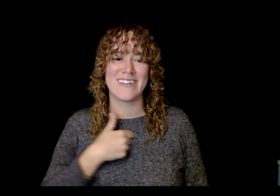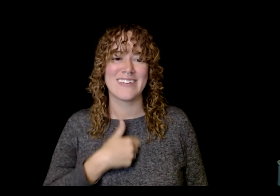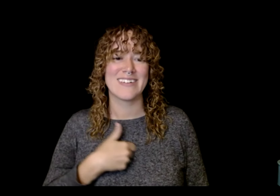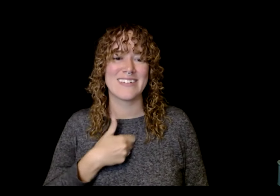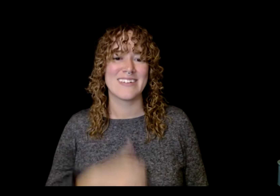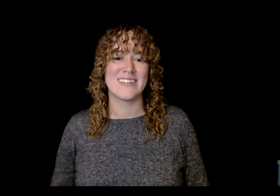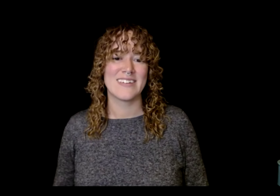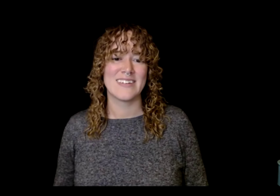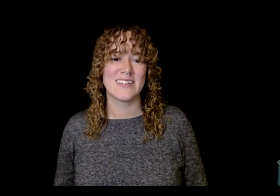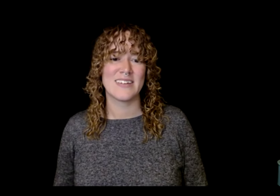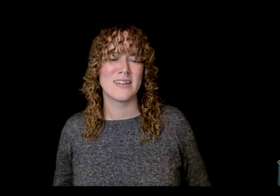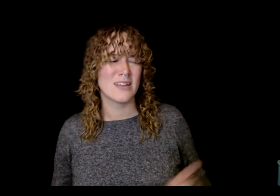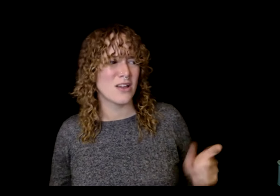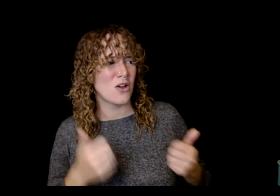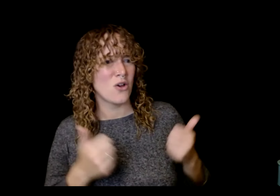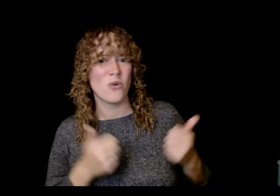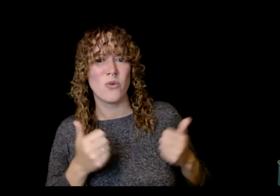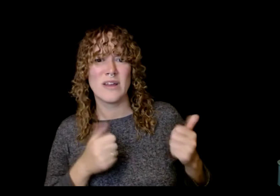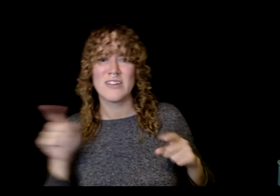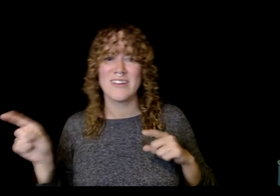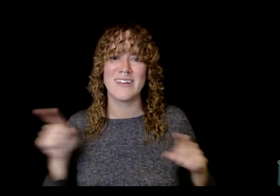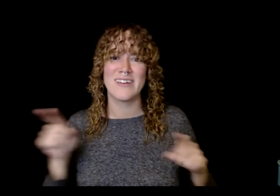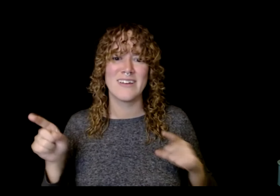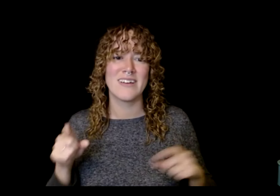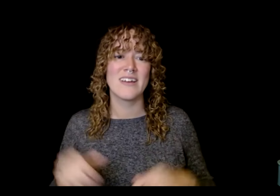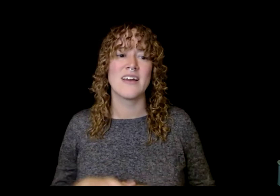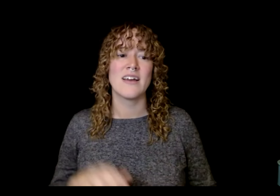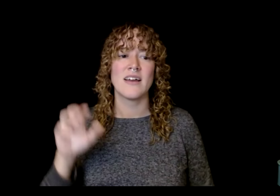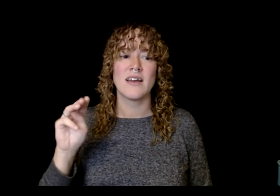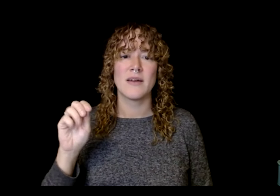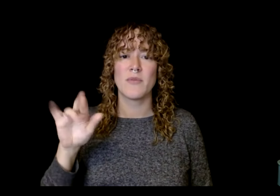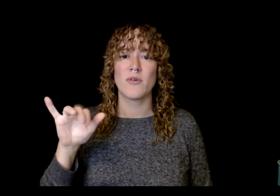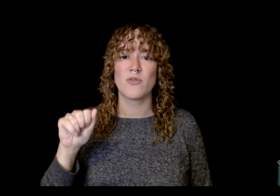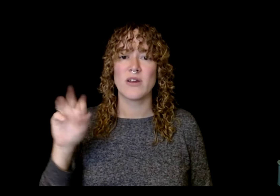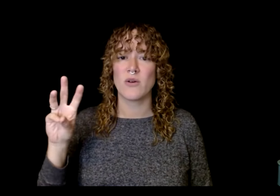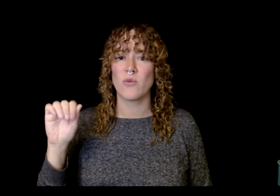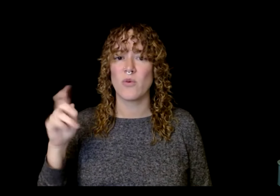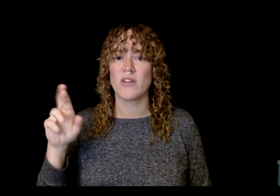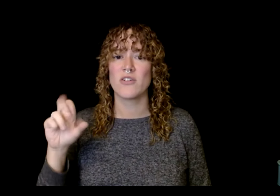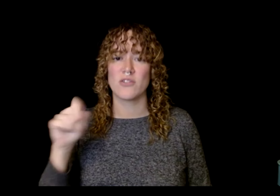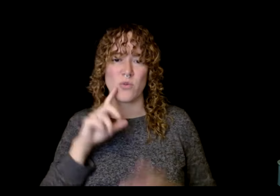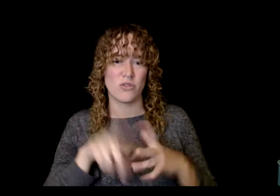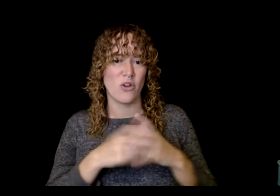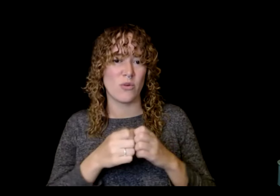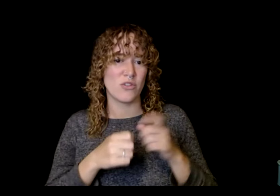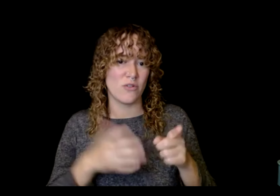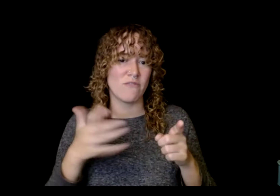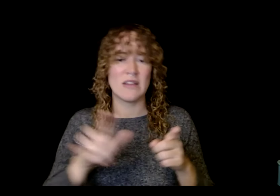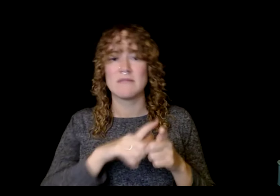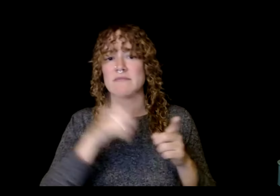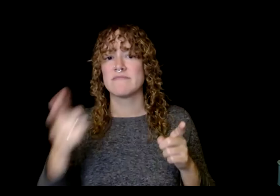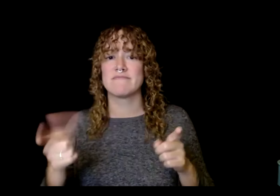Which Maria did you mean? Did you mean me? So Maria Waters is what we'll start with, and then we'll go to the legislative